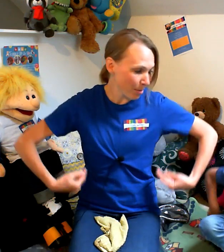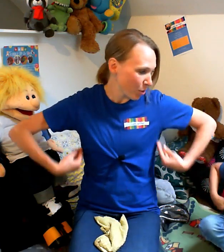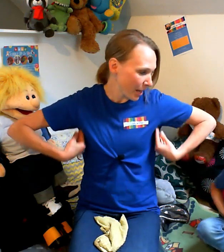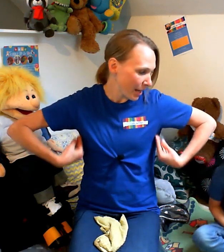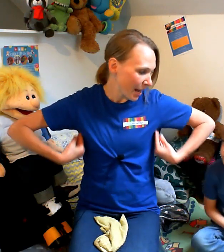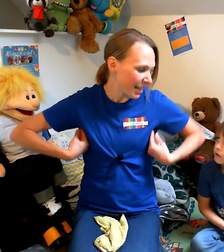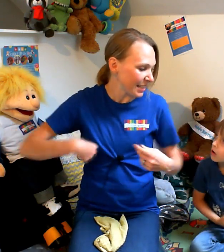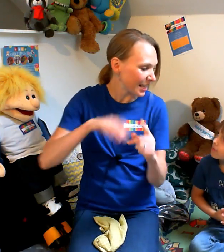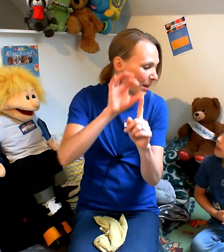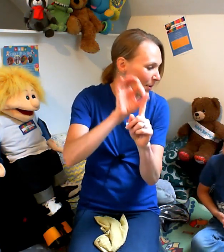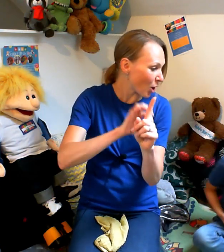monkey.